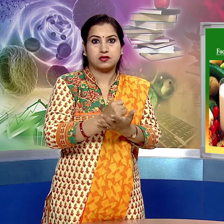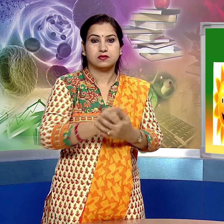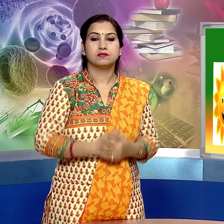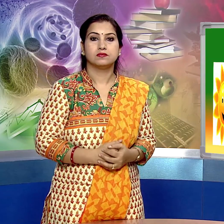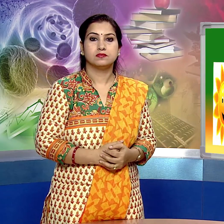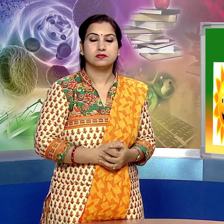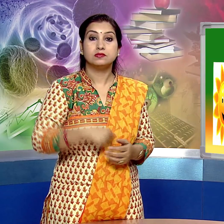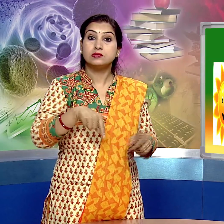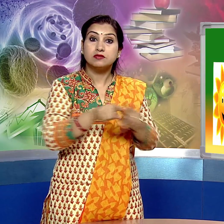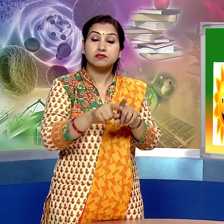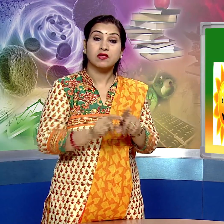Then vitamin D.